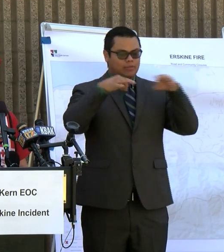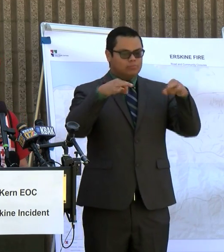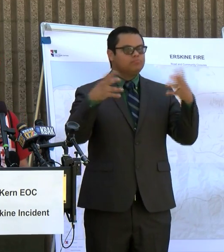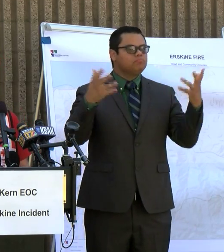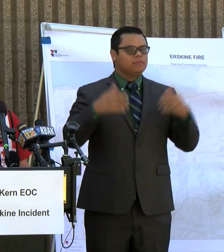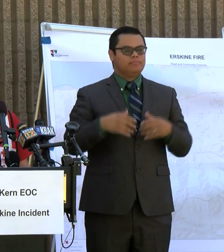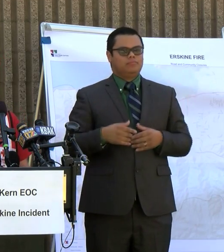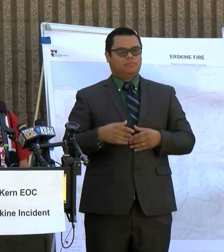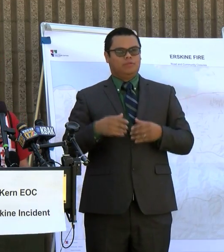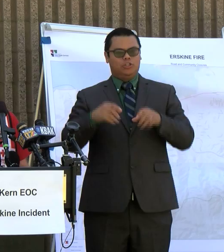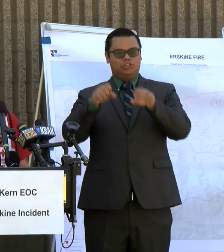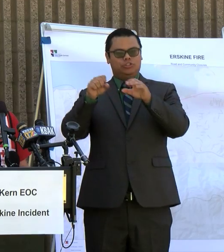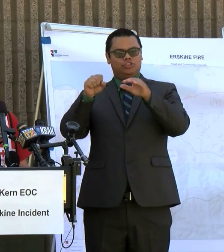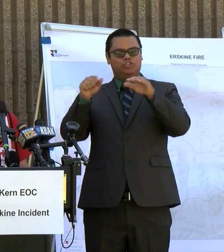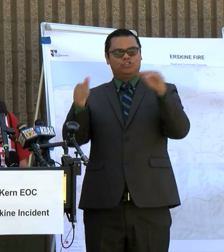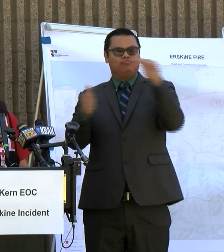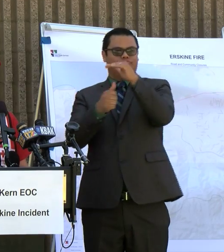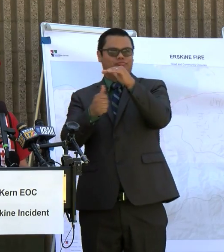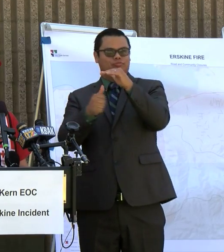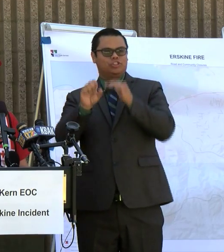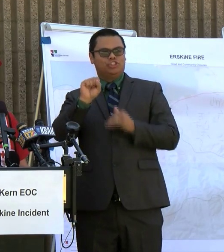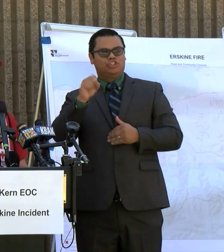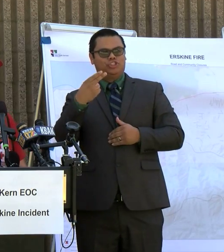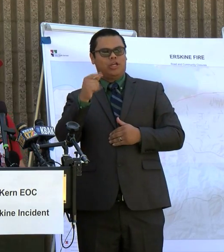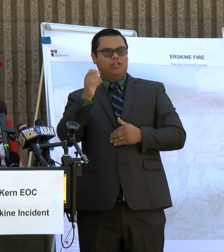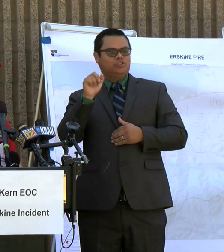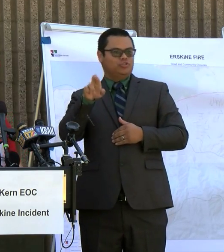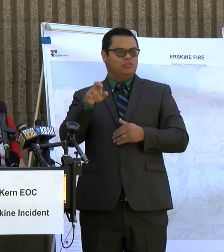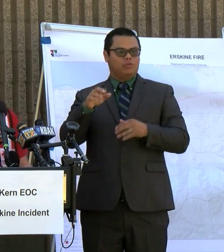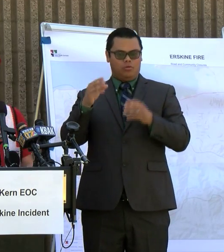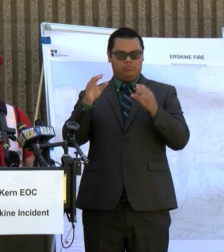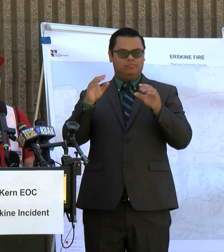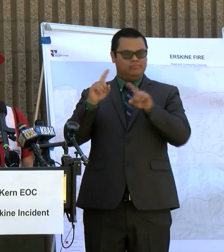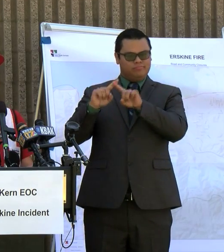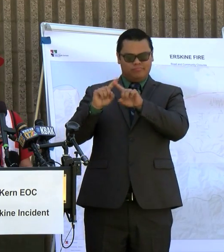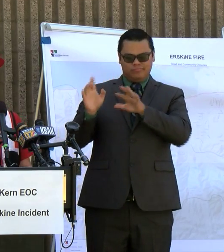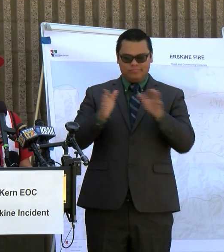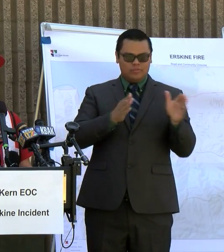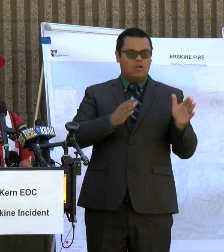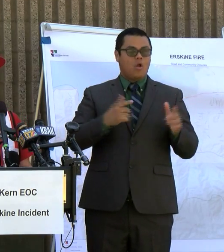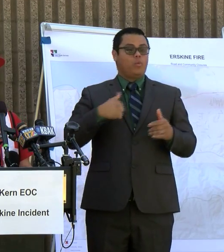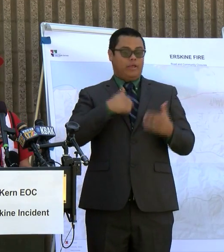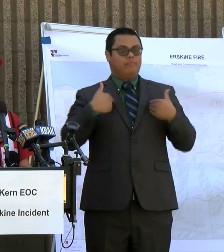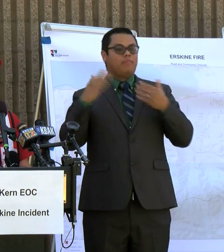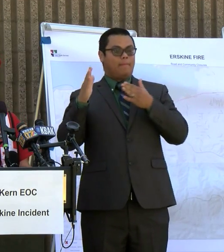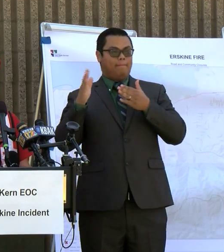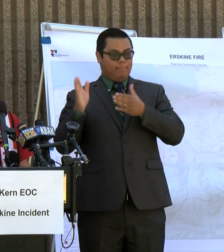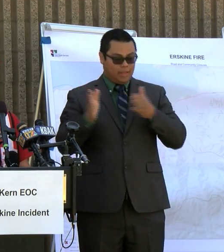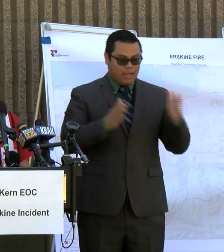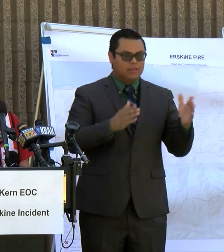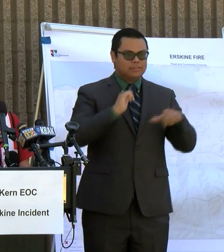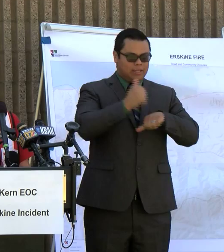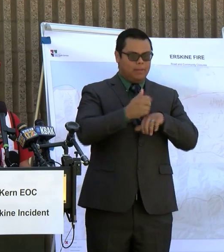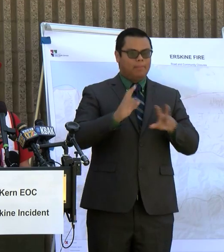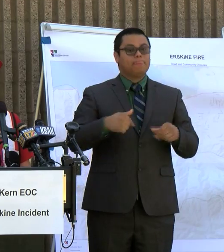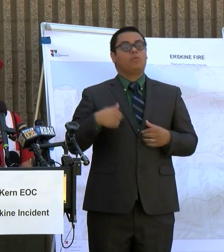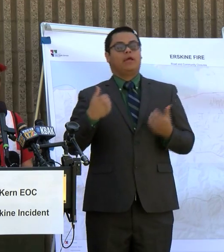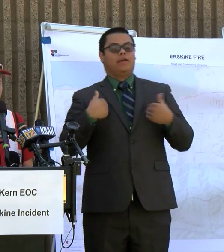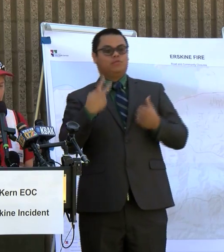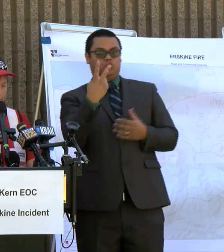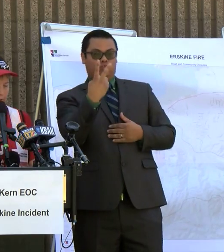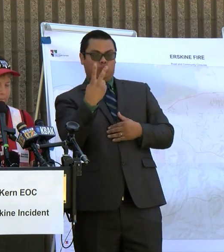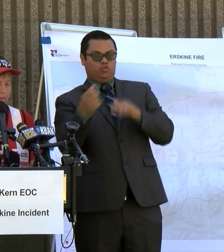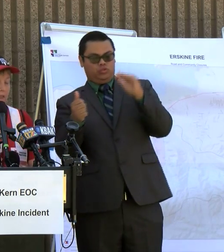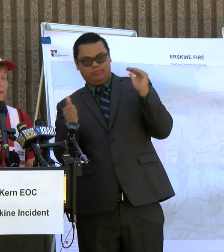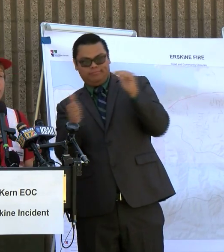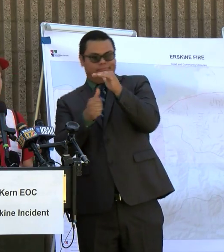operations and our transition into recovery activities. We do have 2 shelters still currently available in the Kern River